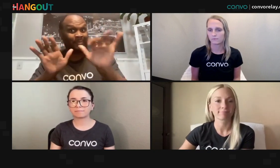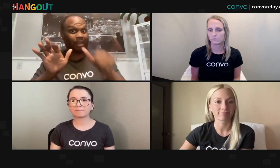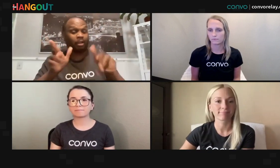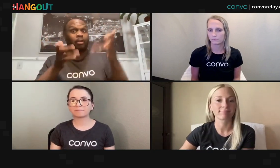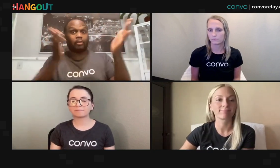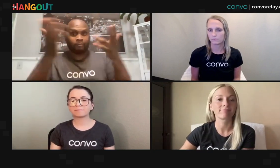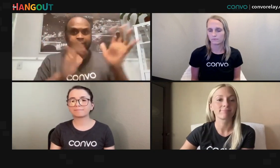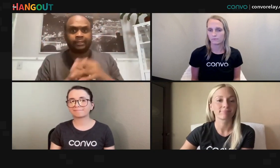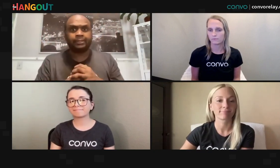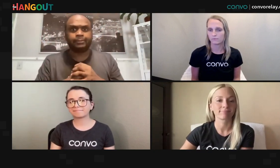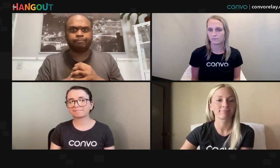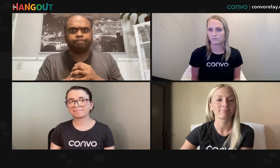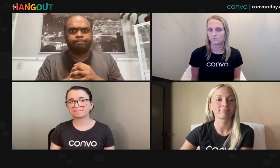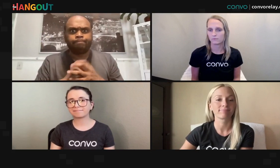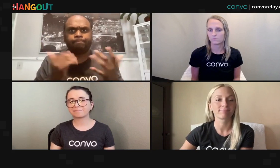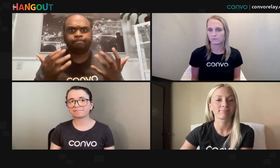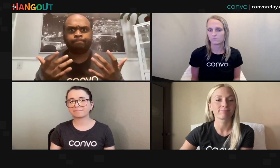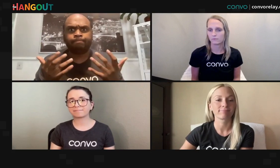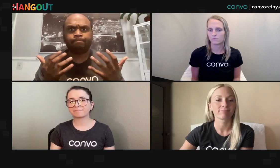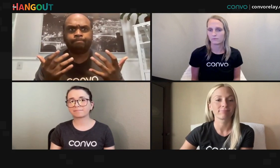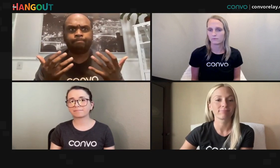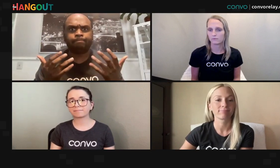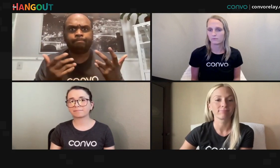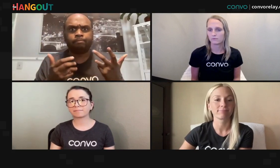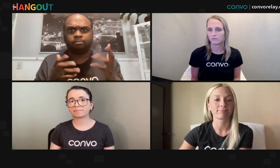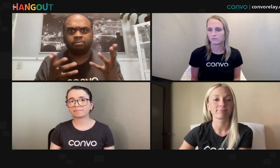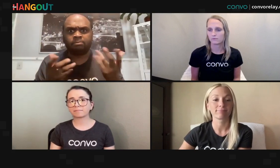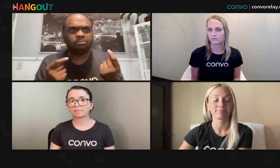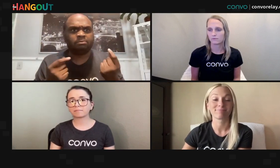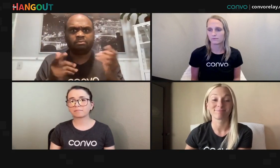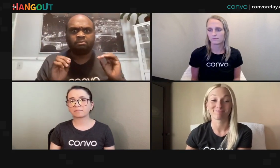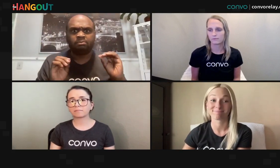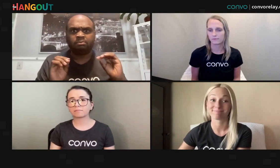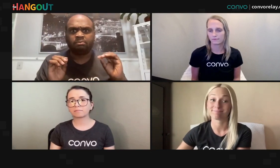really great is with Convo,